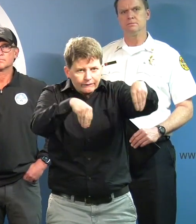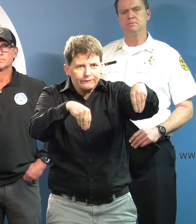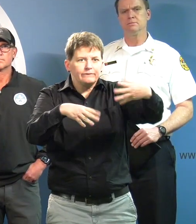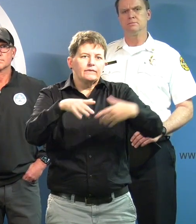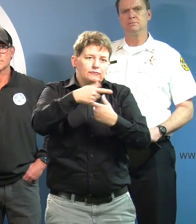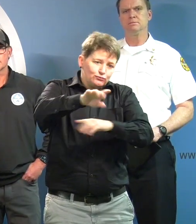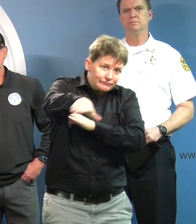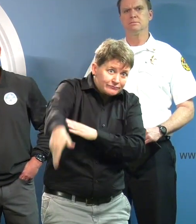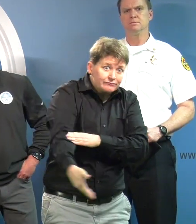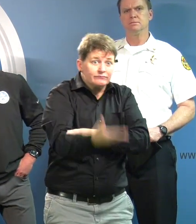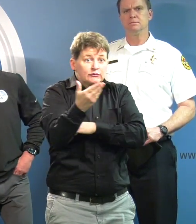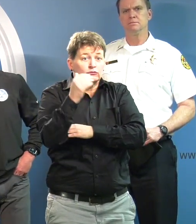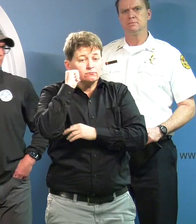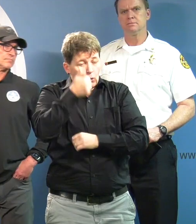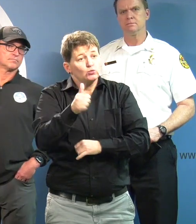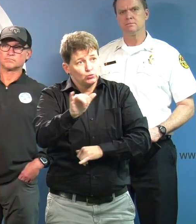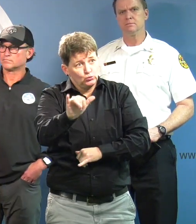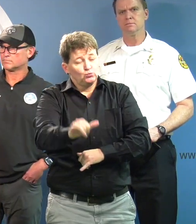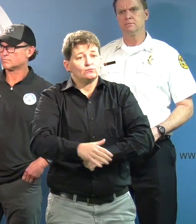tomorrow.